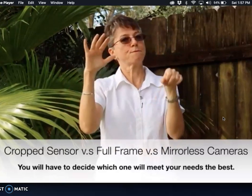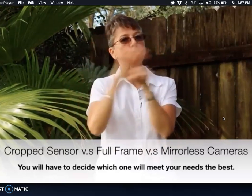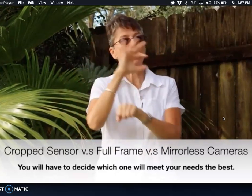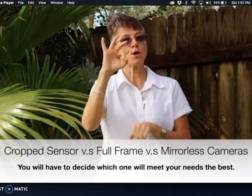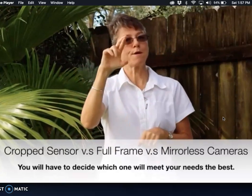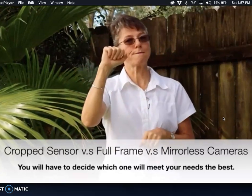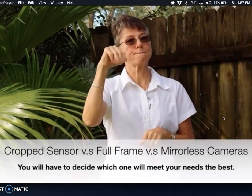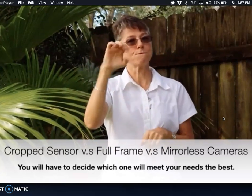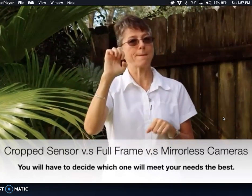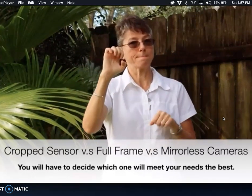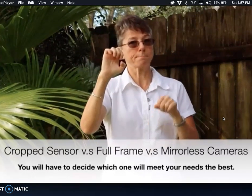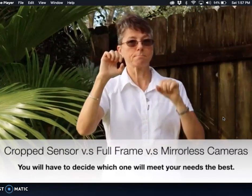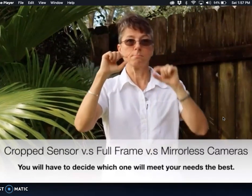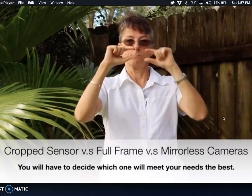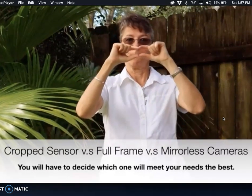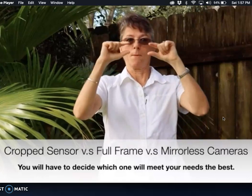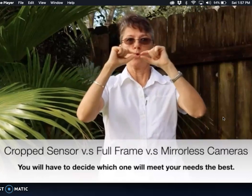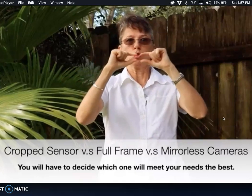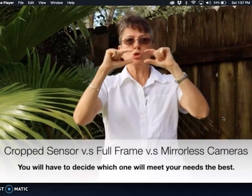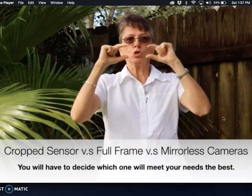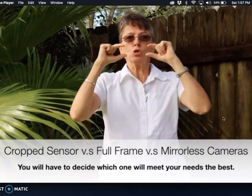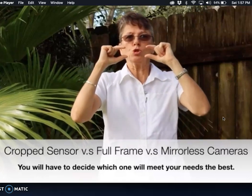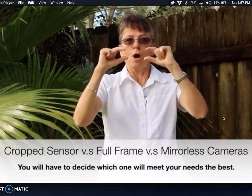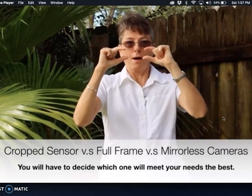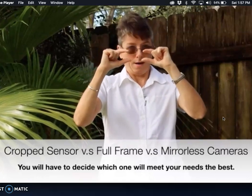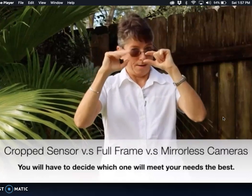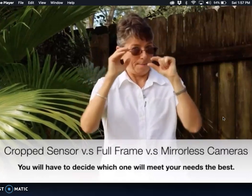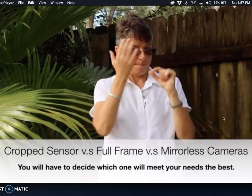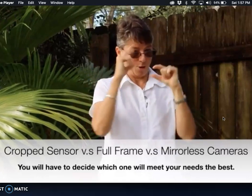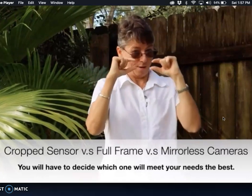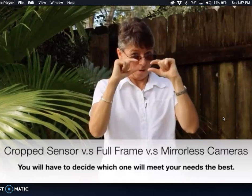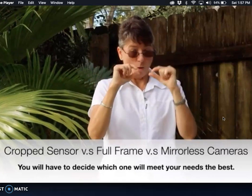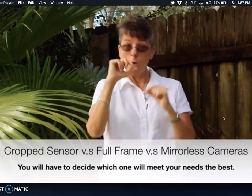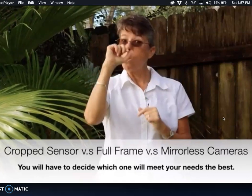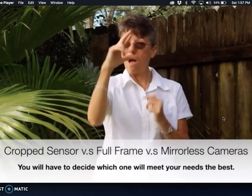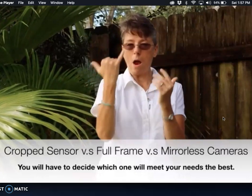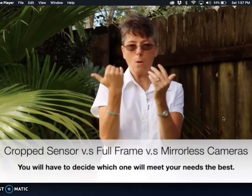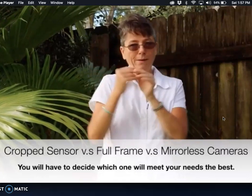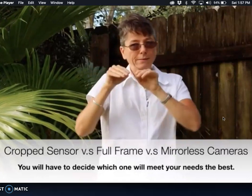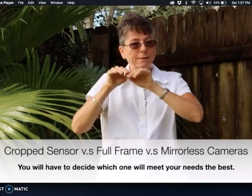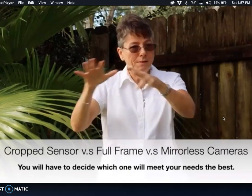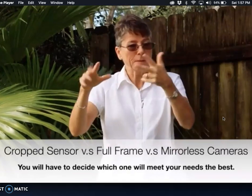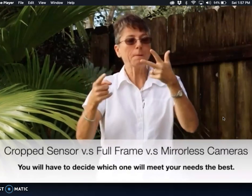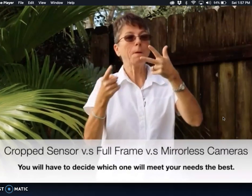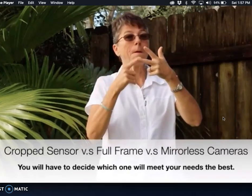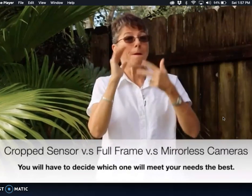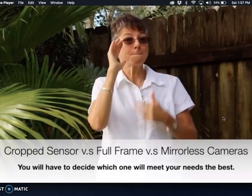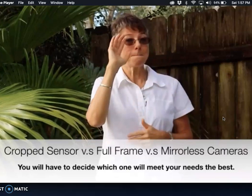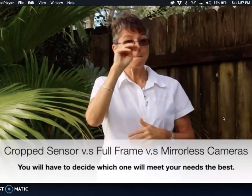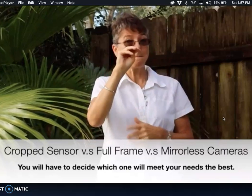But most professionals prefer to use a full frame camera, and the mirror inside is quite large.